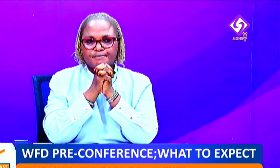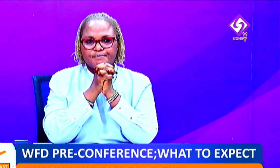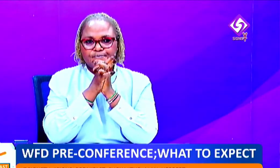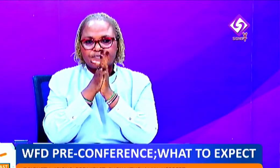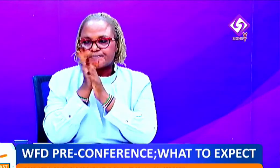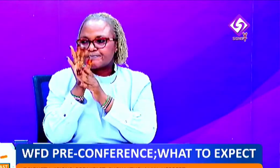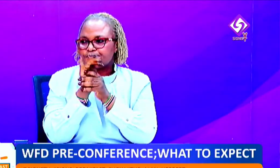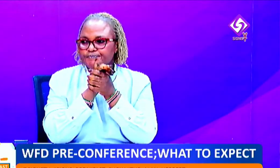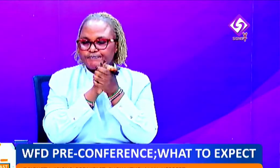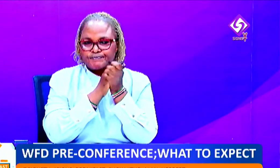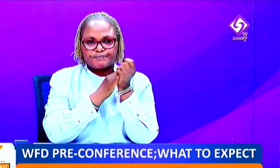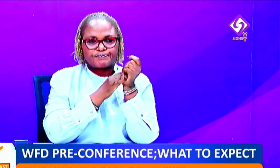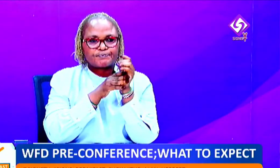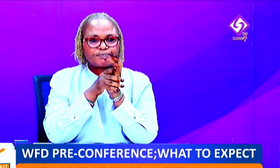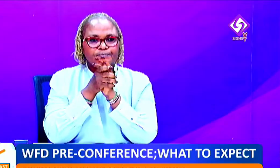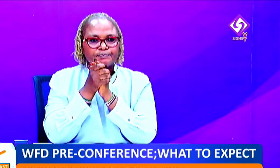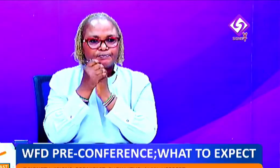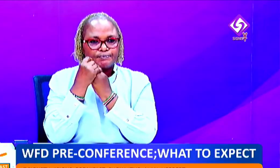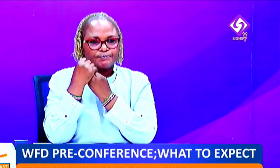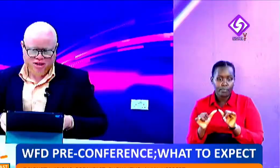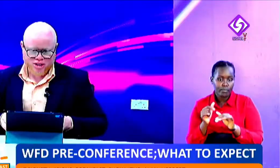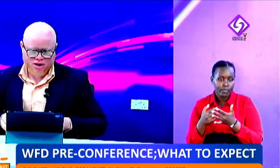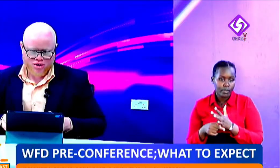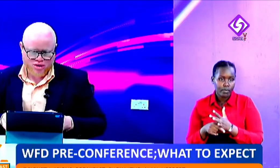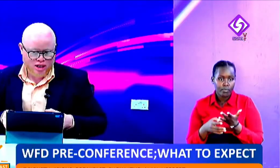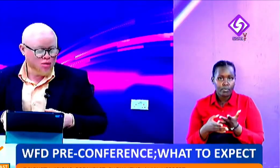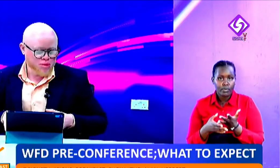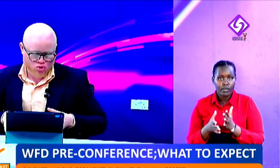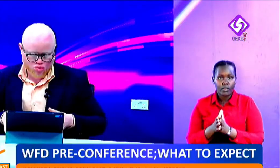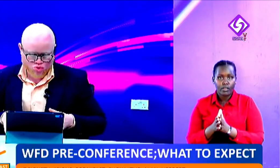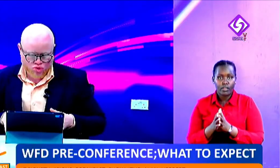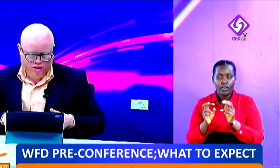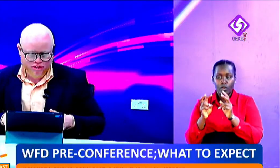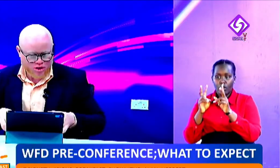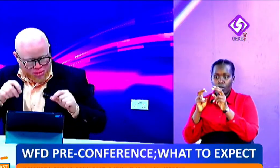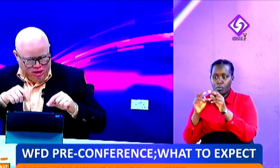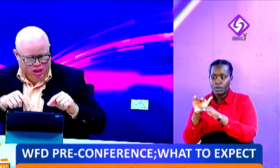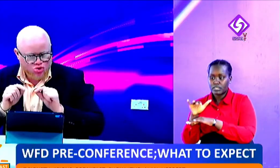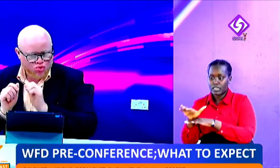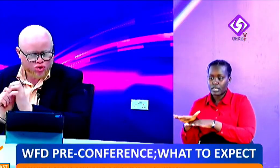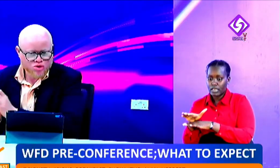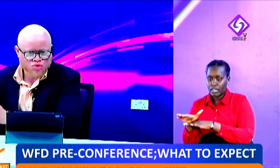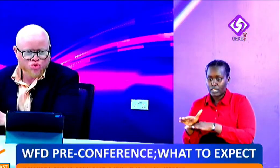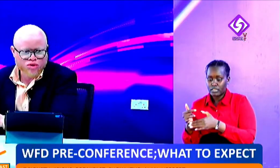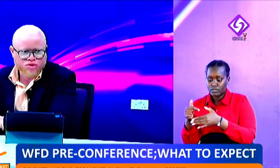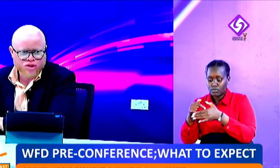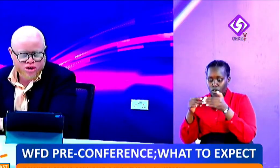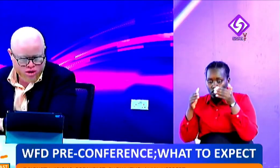world. And the thematic areas, allow me to delve a little bit into